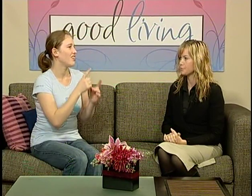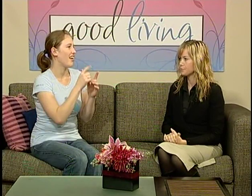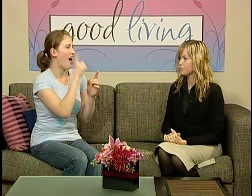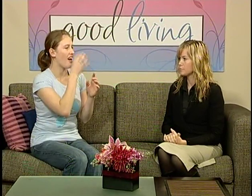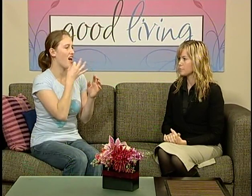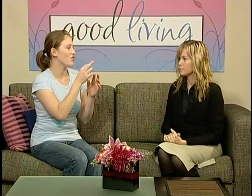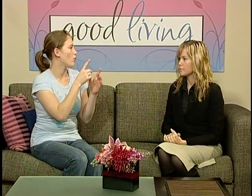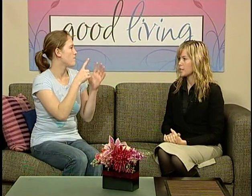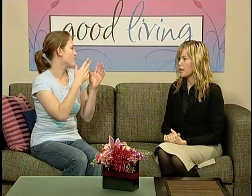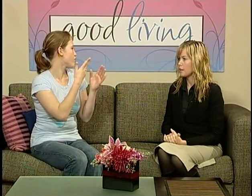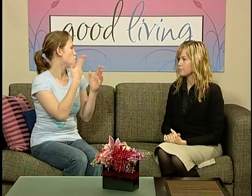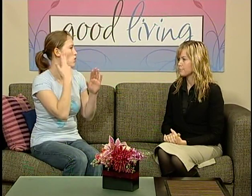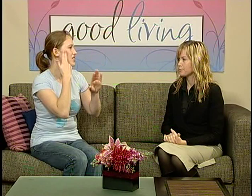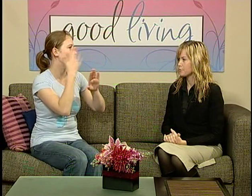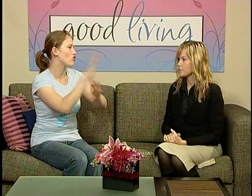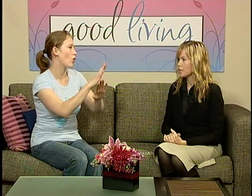Yeah.